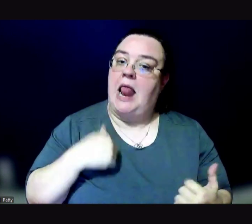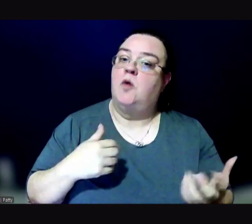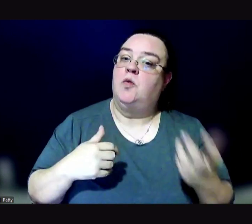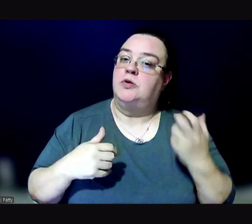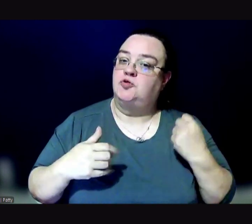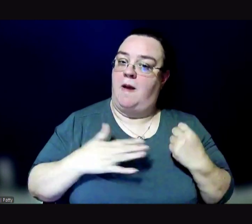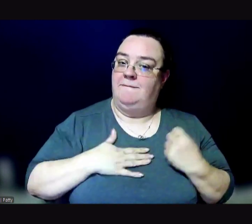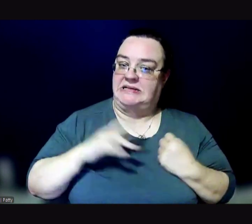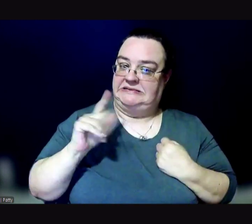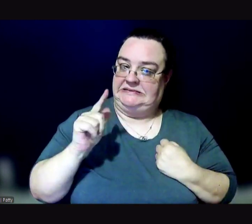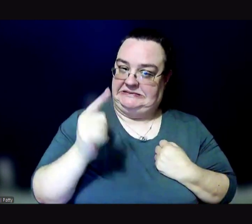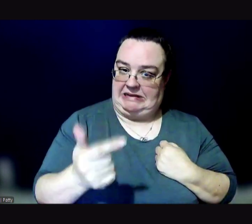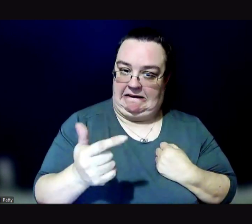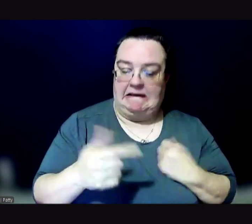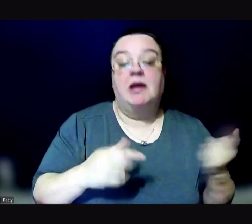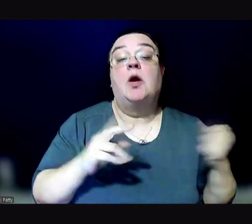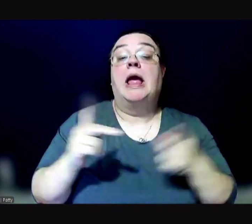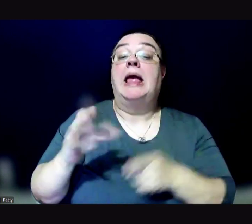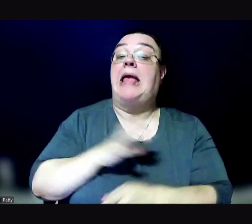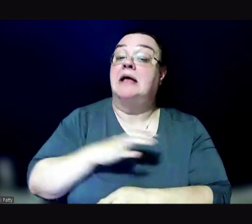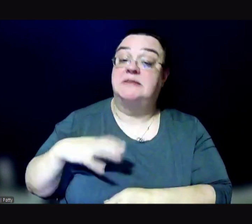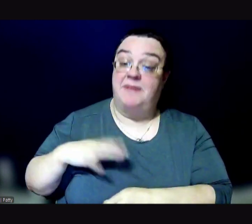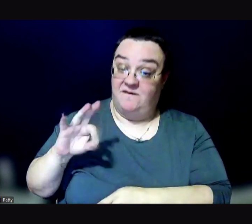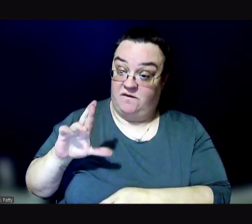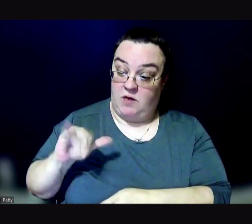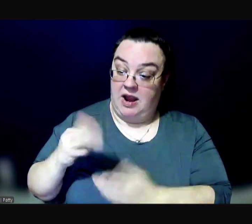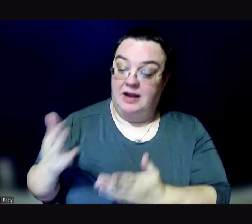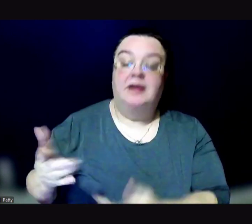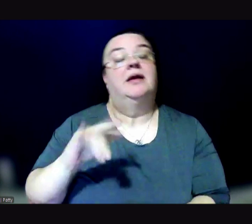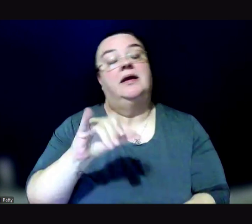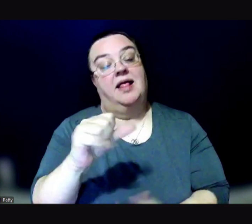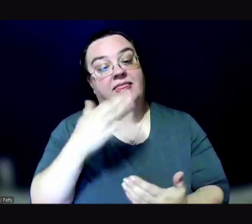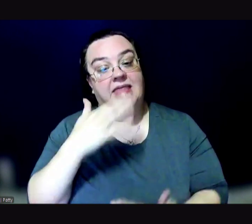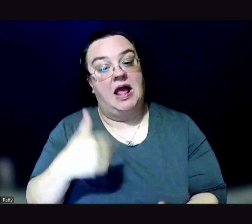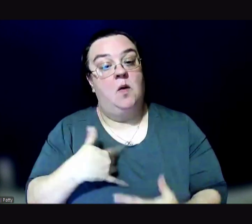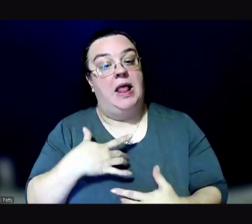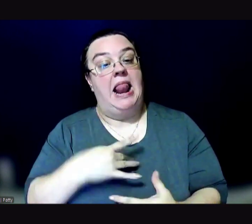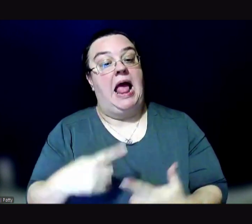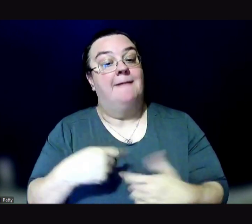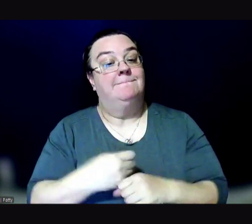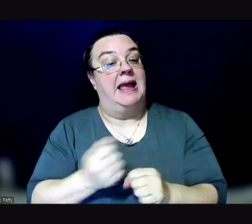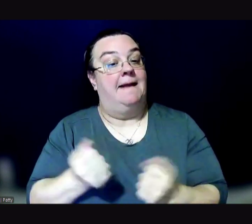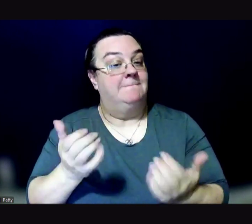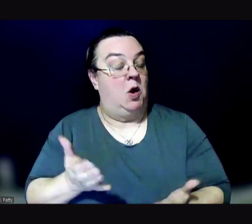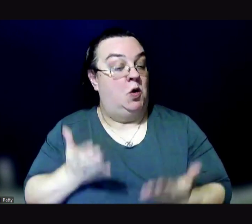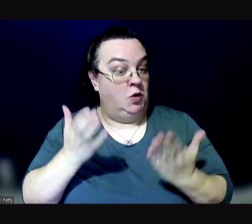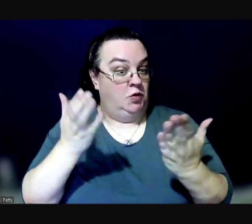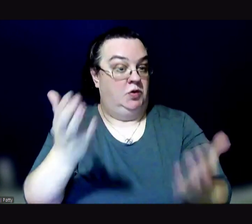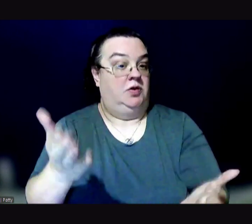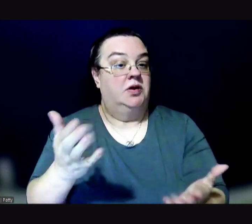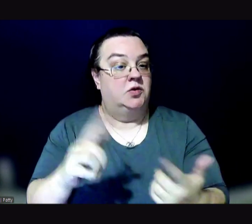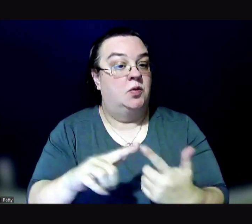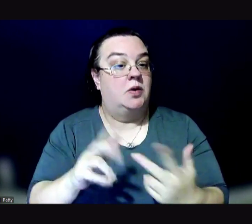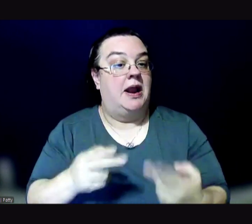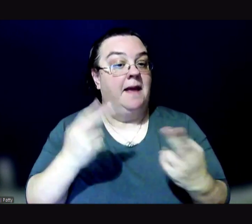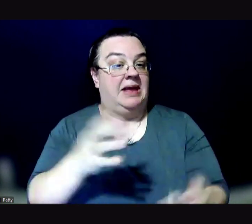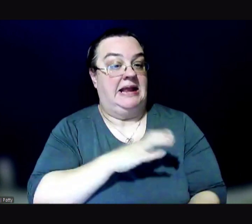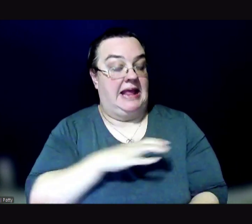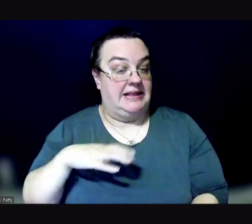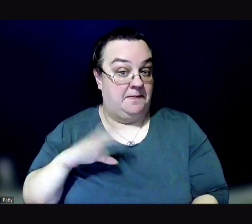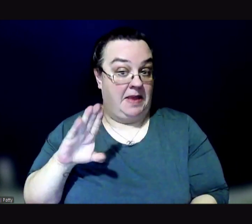So all right, I would like Councilmember Fry, you have the floor. Yes, thank you. I would like to make a motion to nominate Councilmember